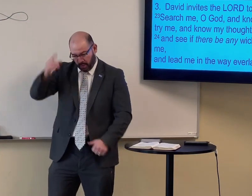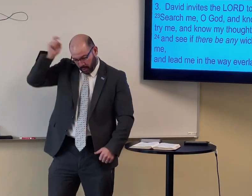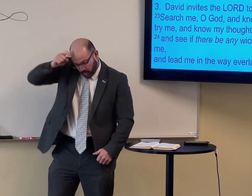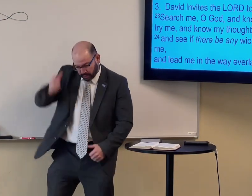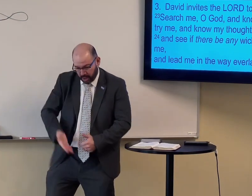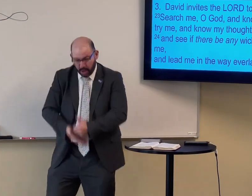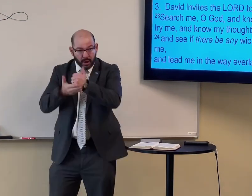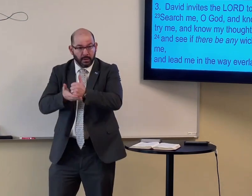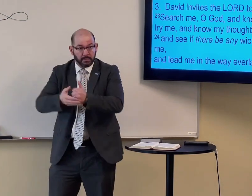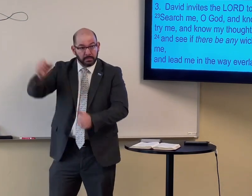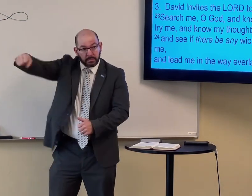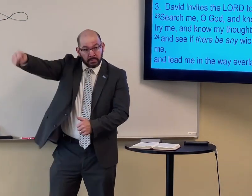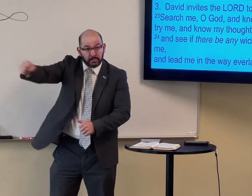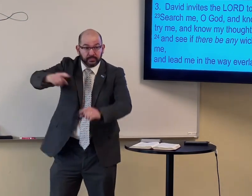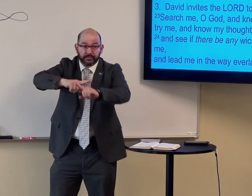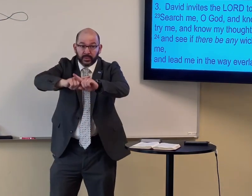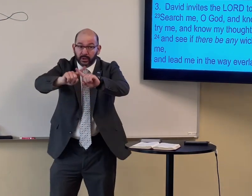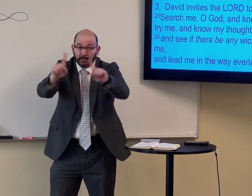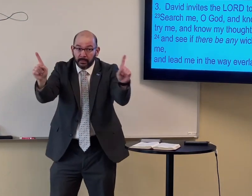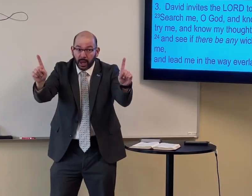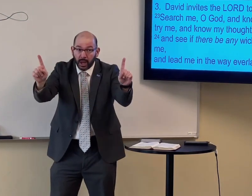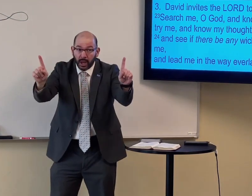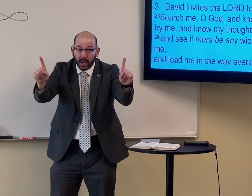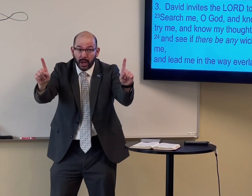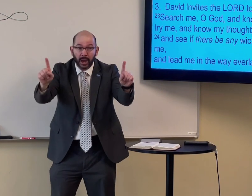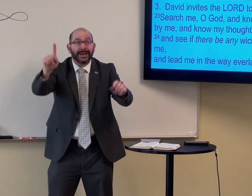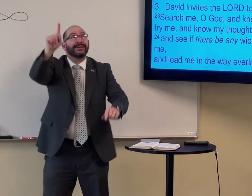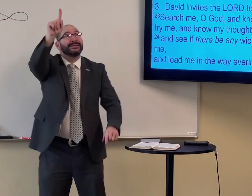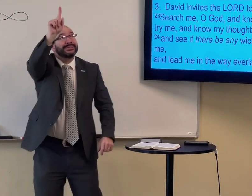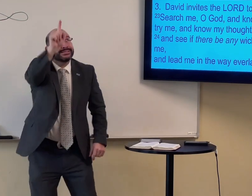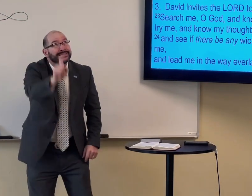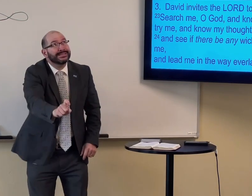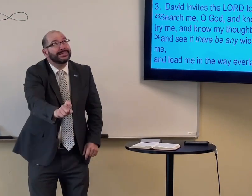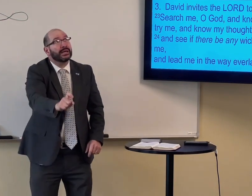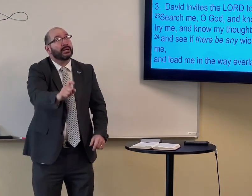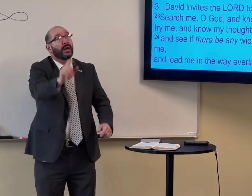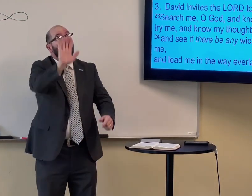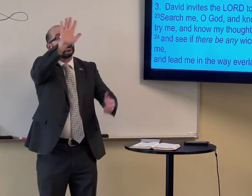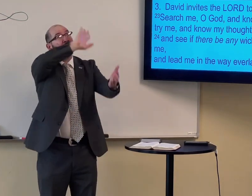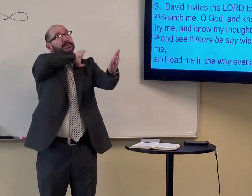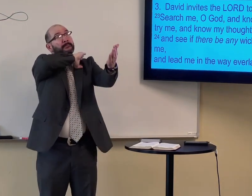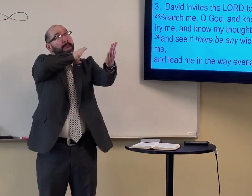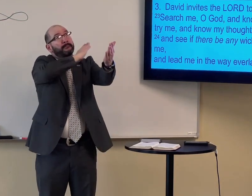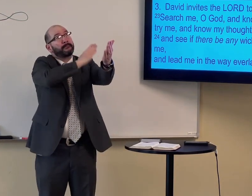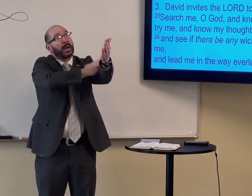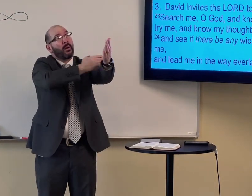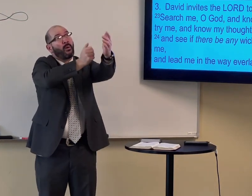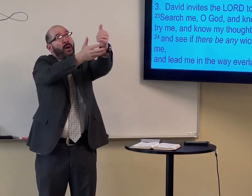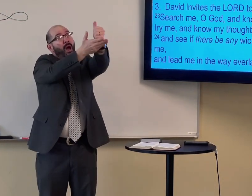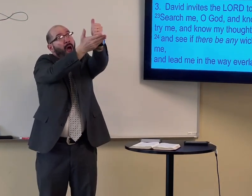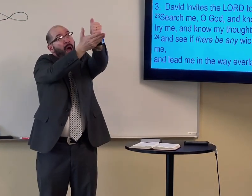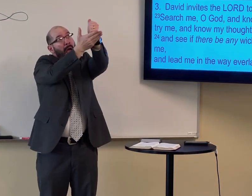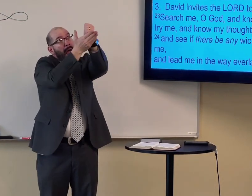helps, but he needs help, but he needs God's power